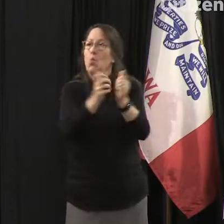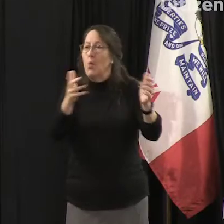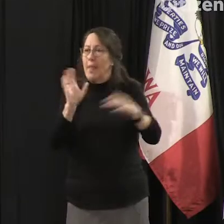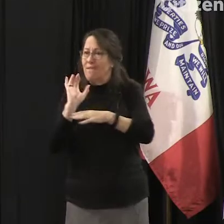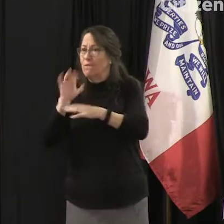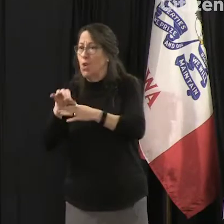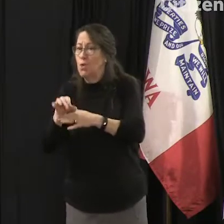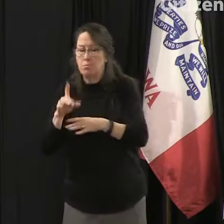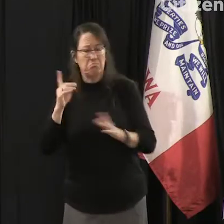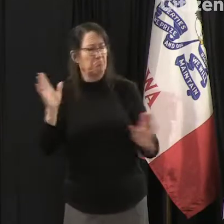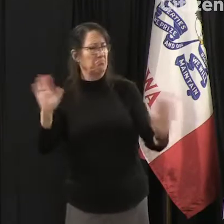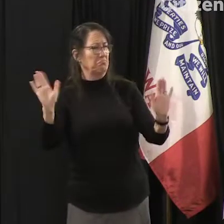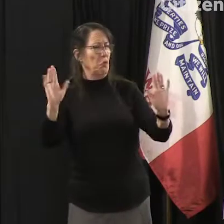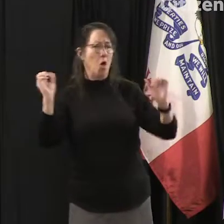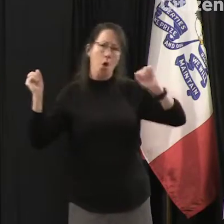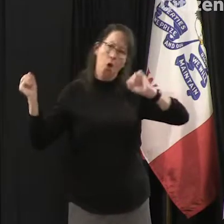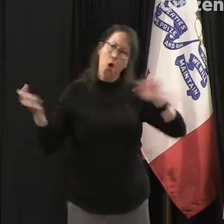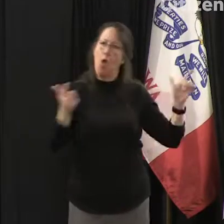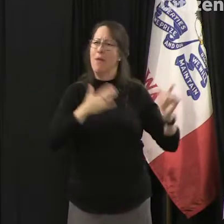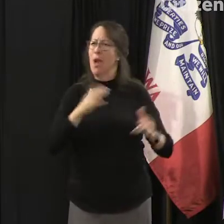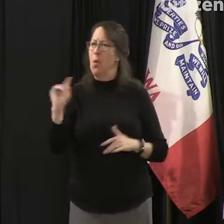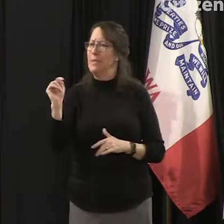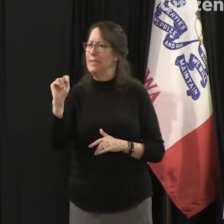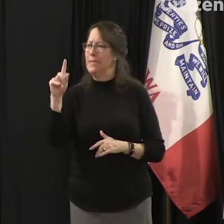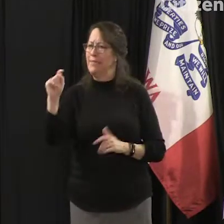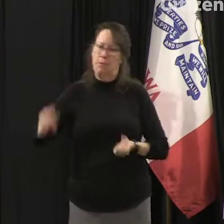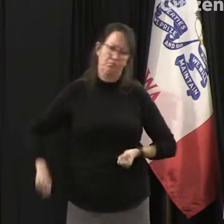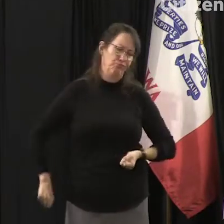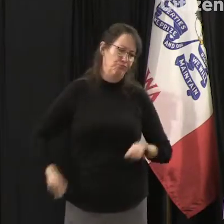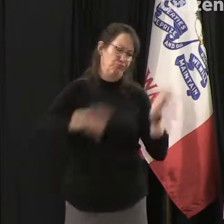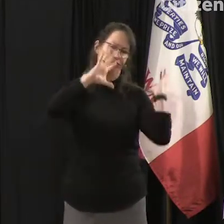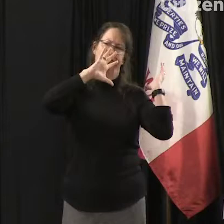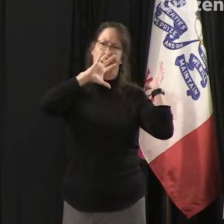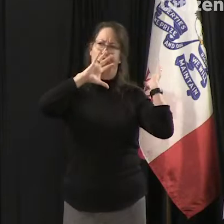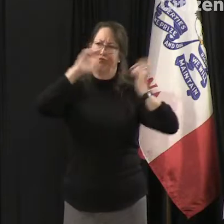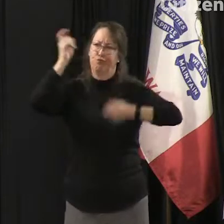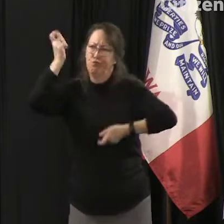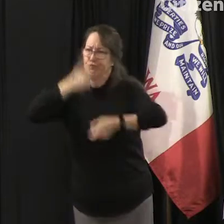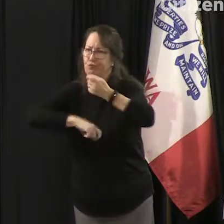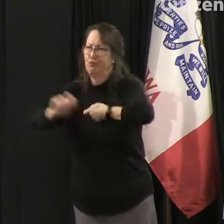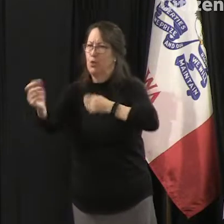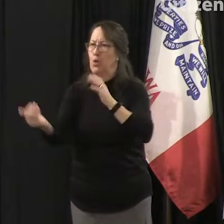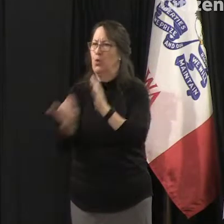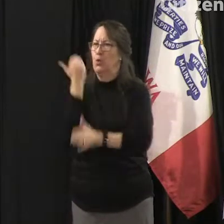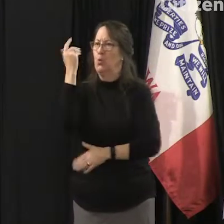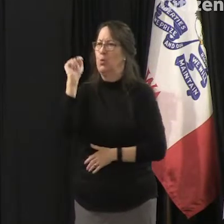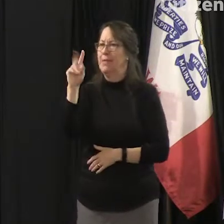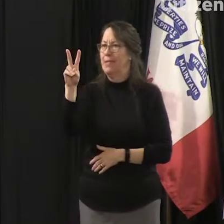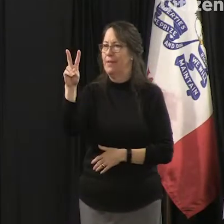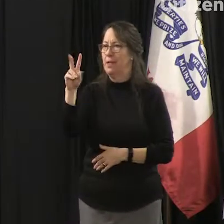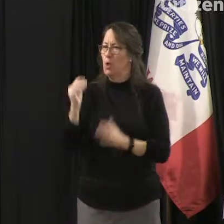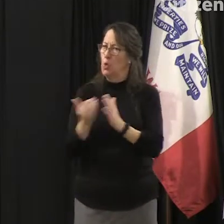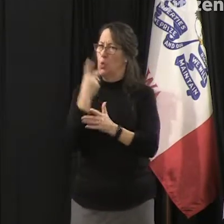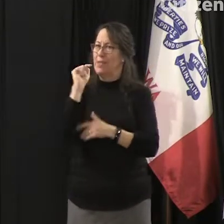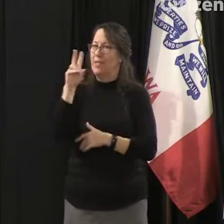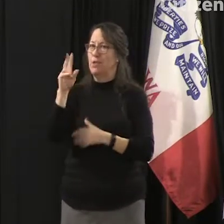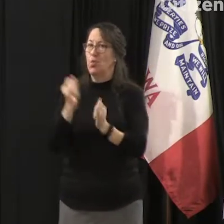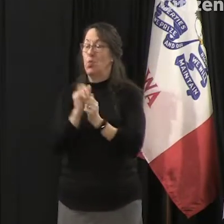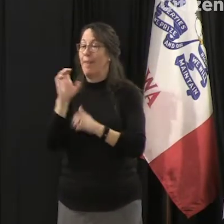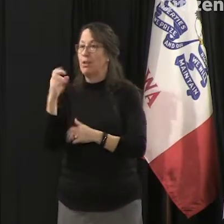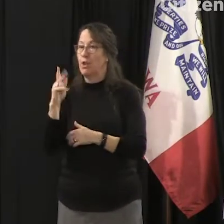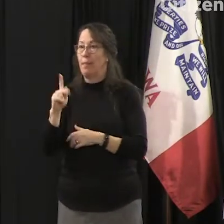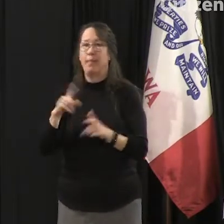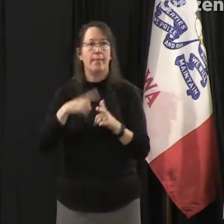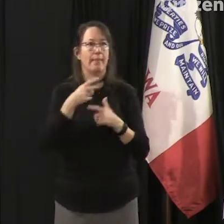being forced to, they said, we're going to get rid of all of our TV sets and incorporate the new ones with the chip. Well, once they did